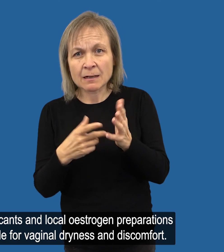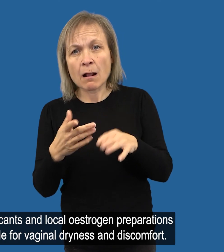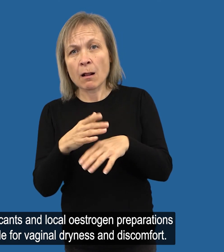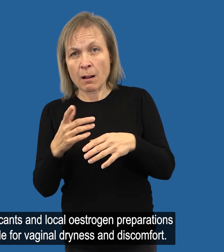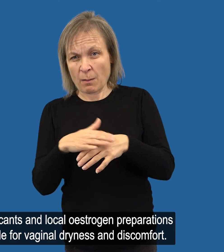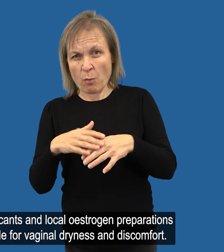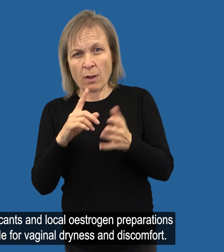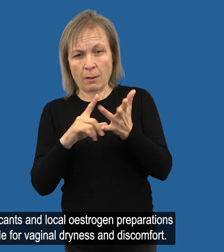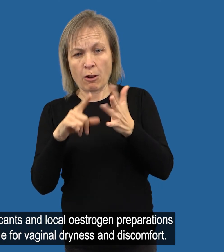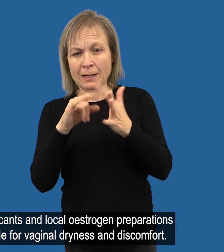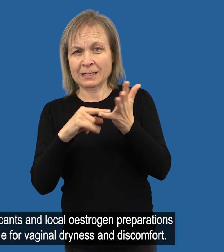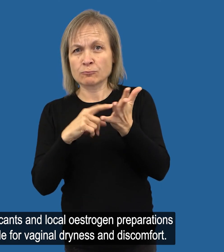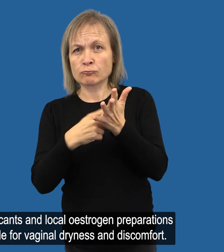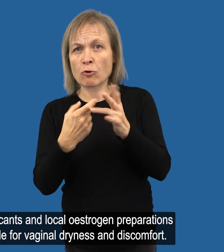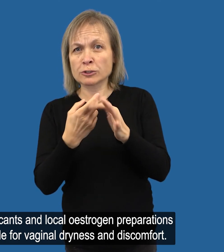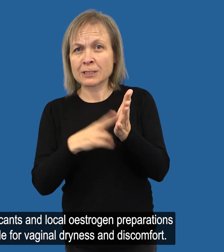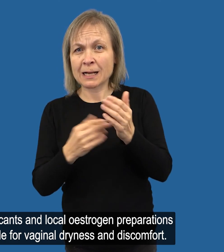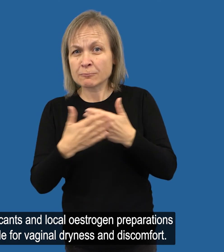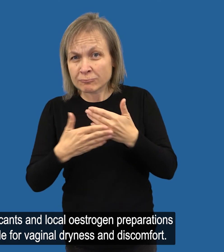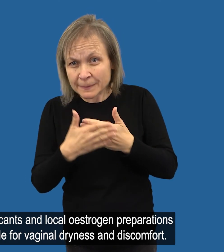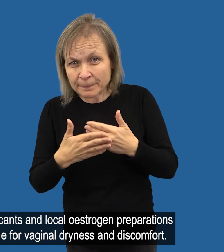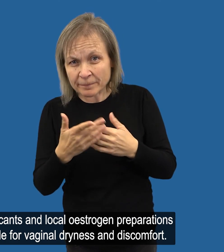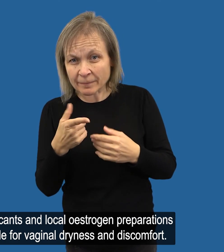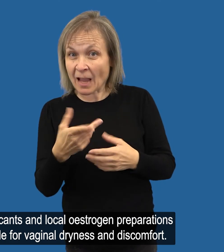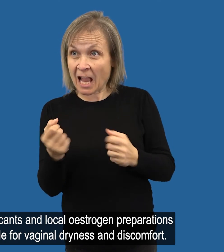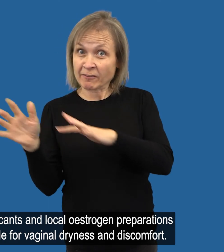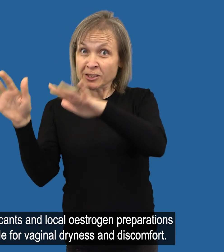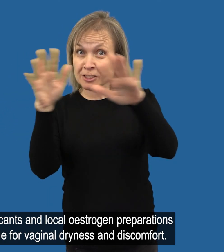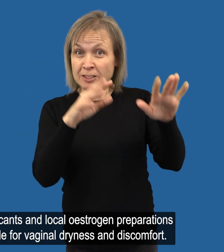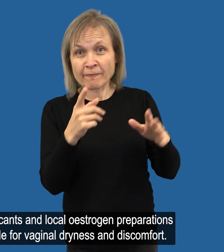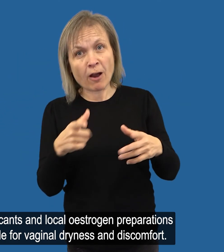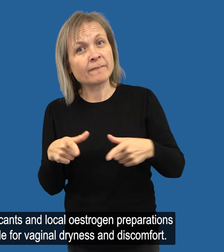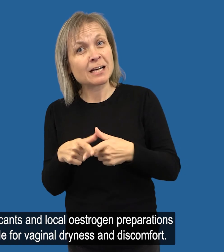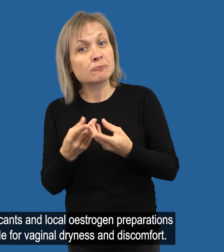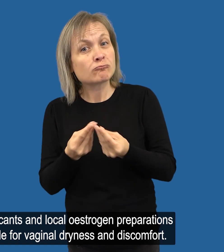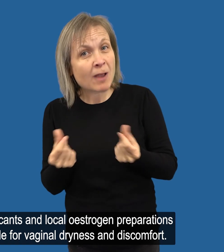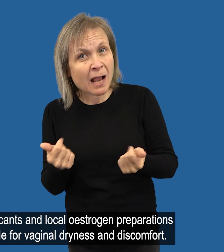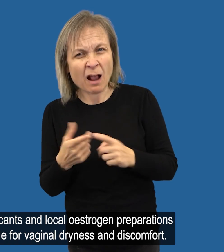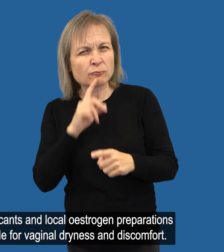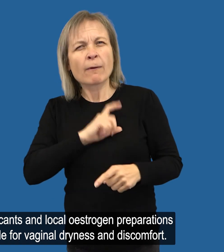Cream, lubricants and local estrogen preparations are available for vaginal dryness and discomfort.